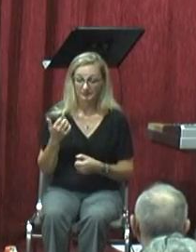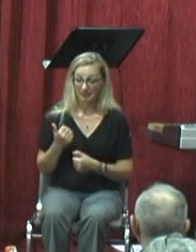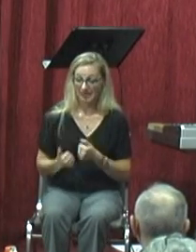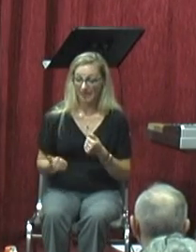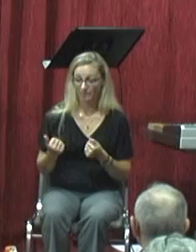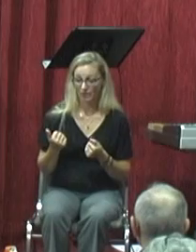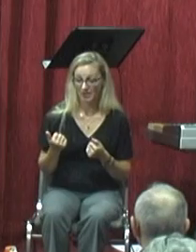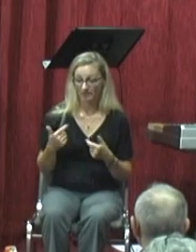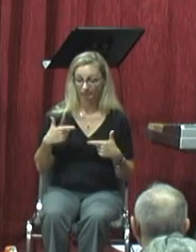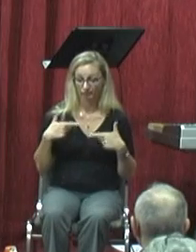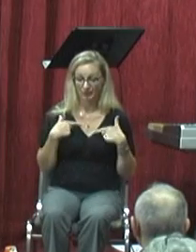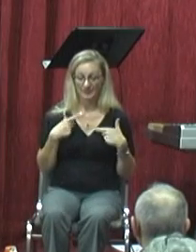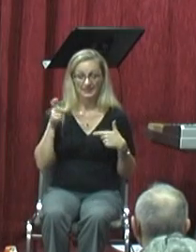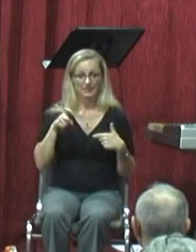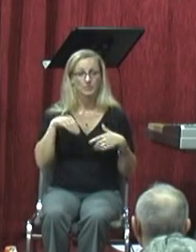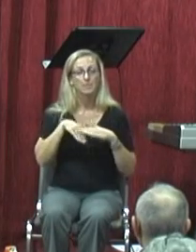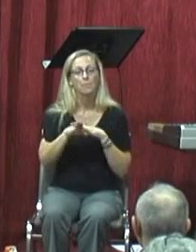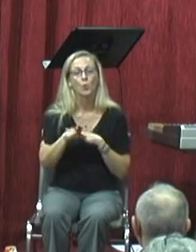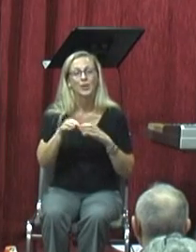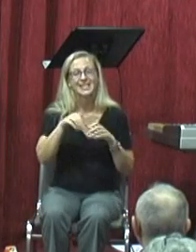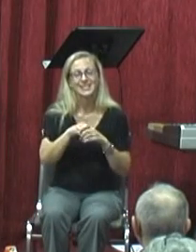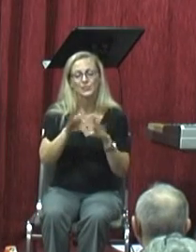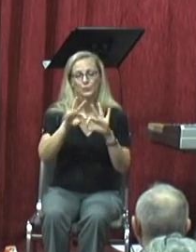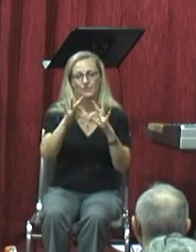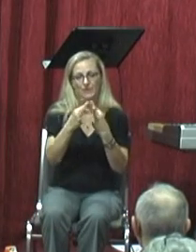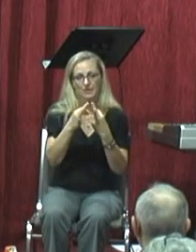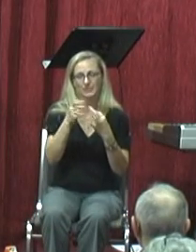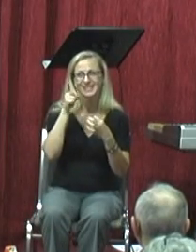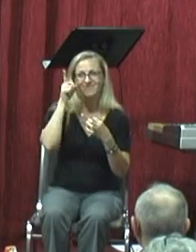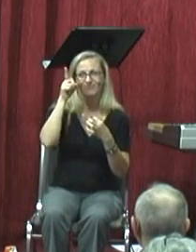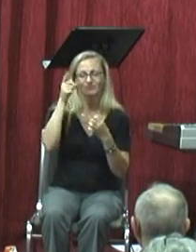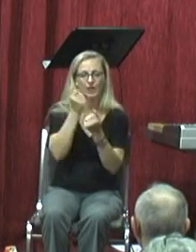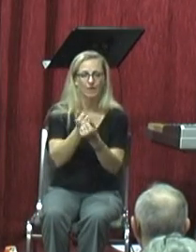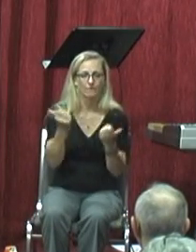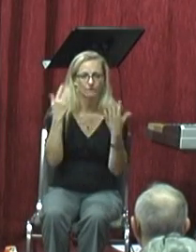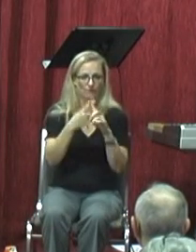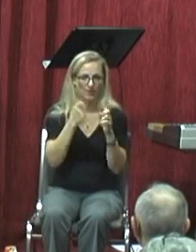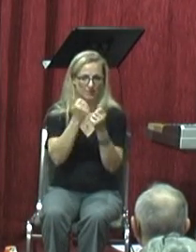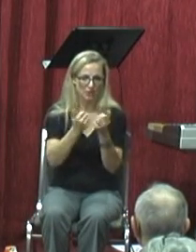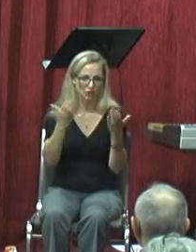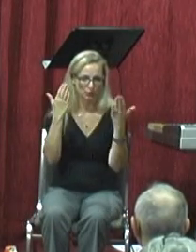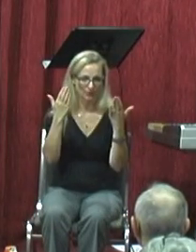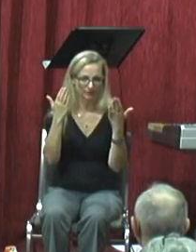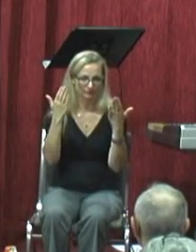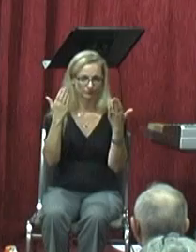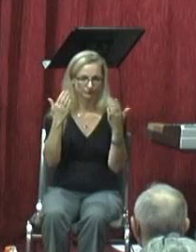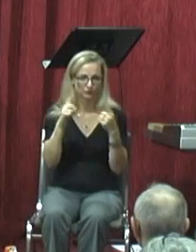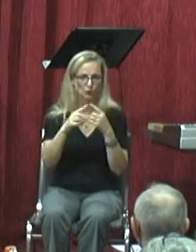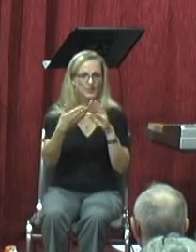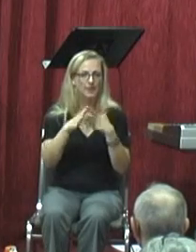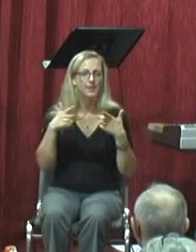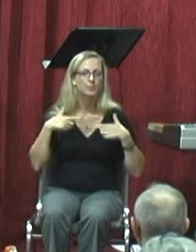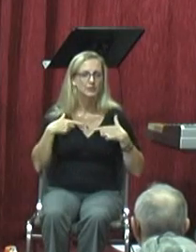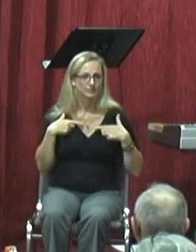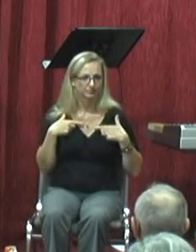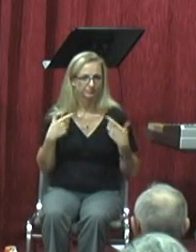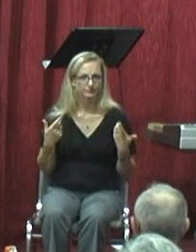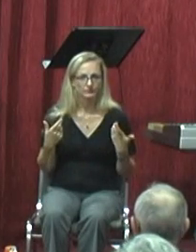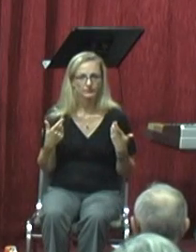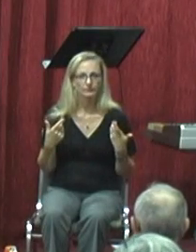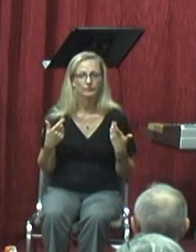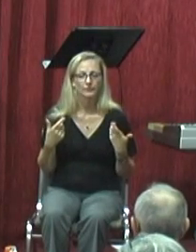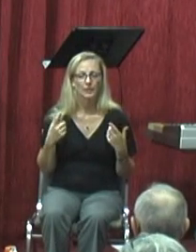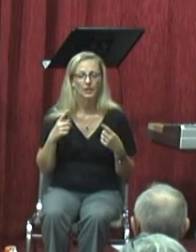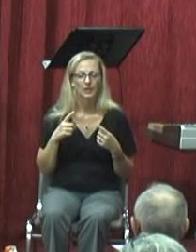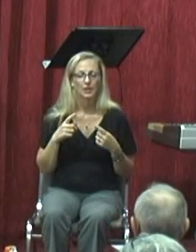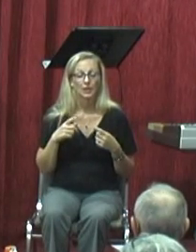born into the family of Yeshua, the family of Kohanim. So to be a Kohen of Yeshua, you must